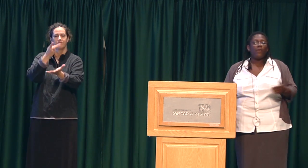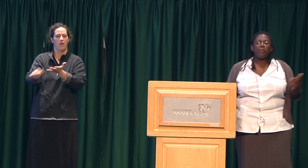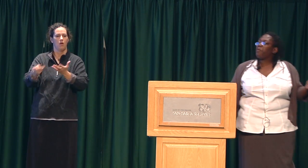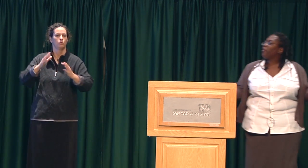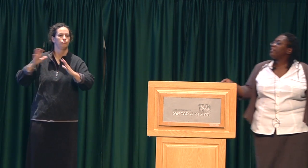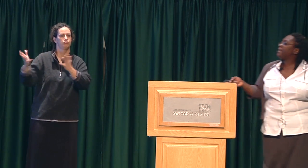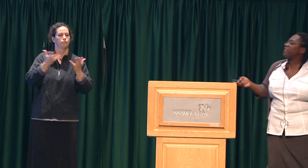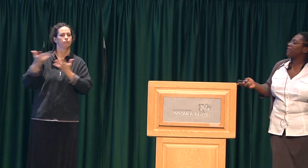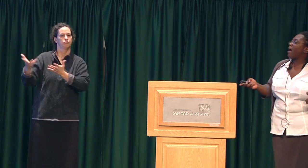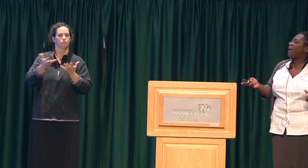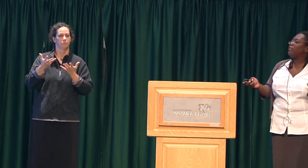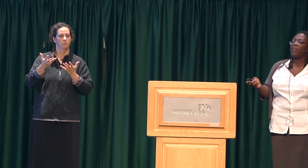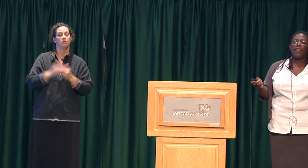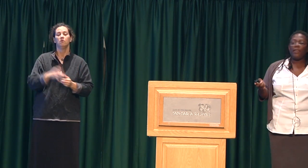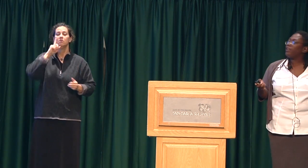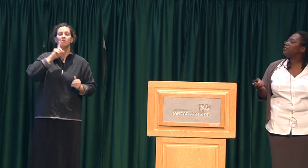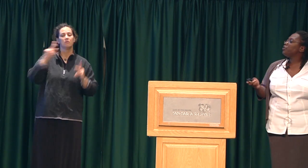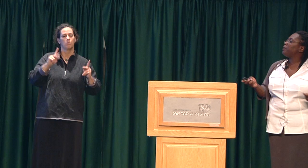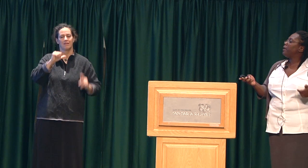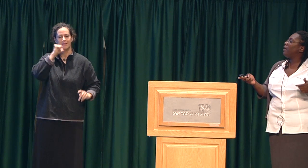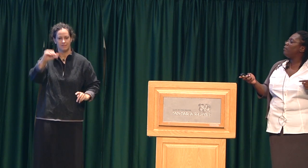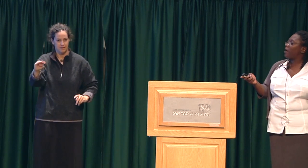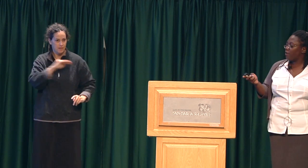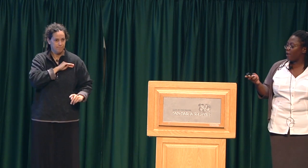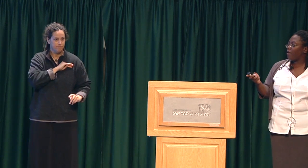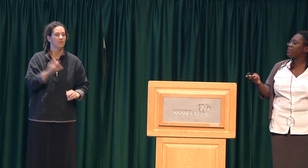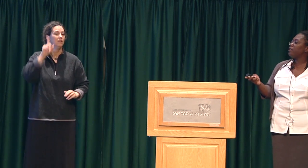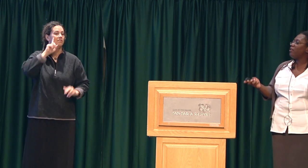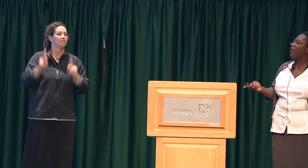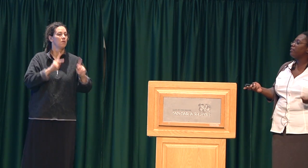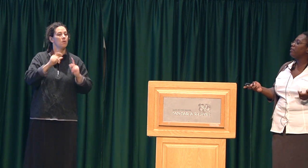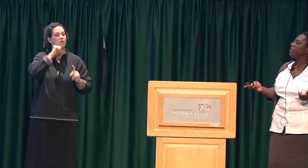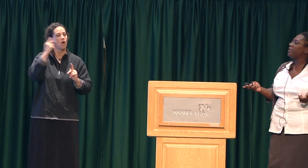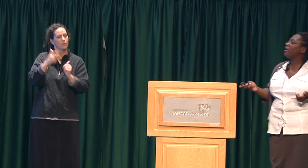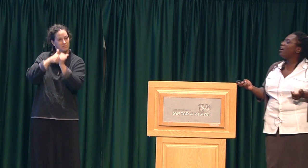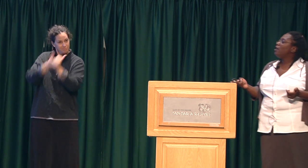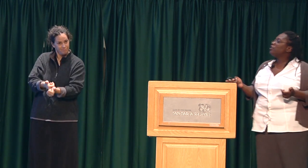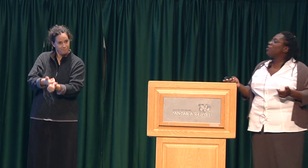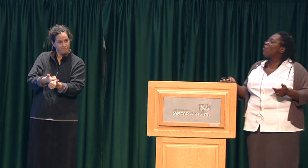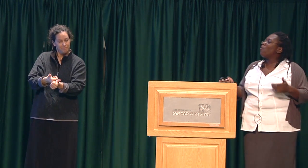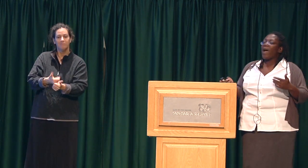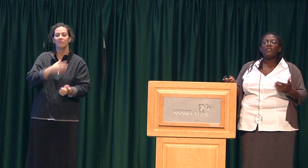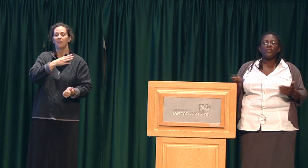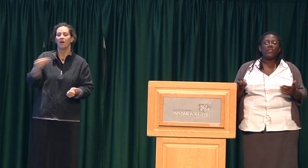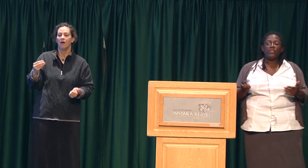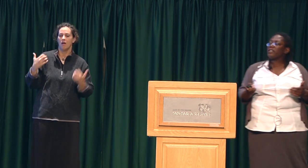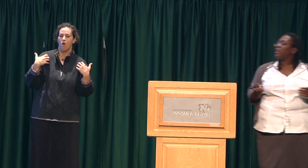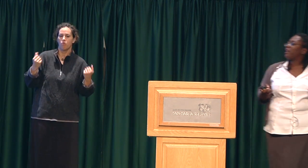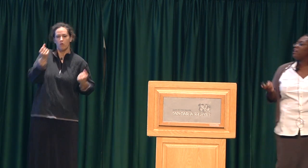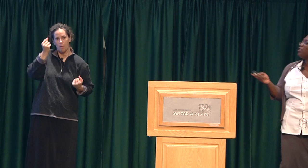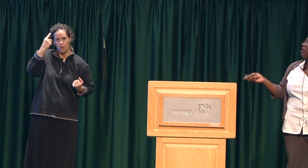So, we know that people are unsatisfied, they're not adhering to treatment and medical errors and low health literacy. So why is there